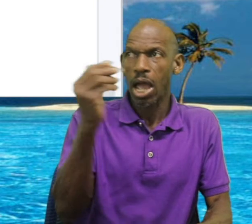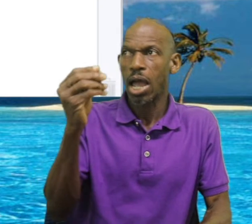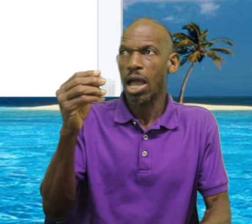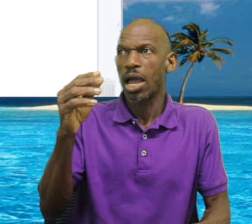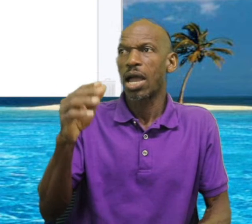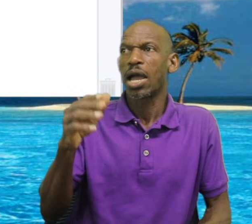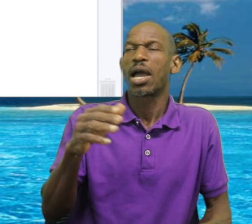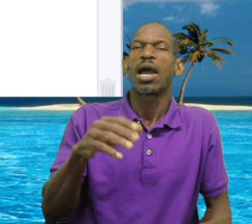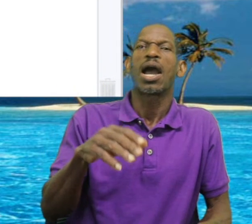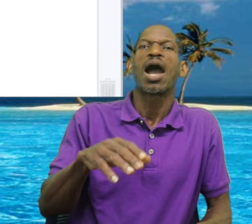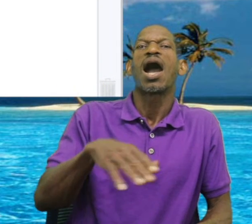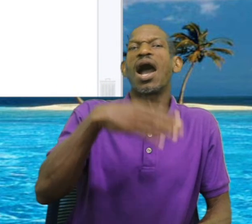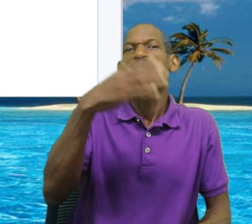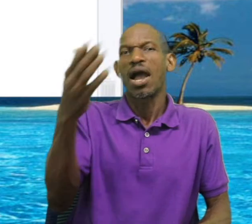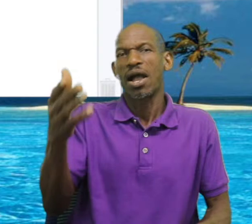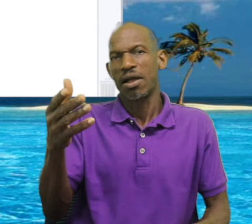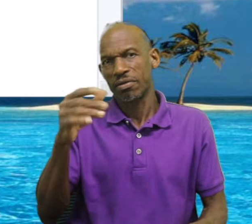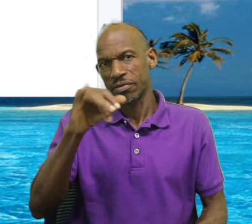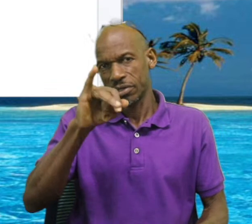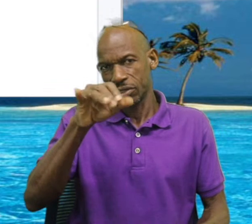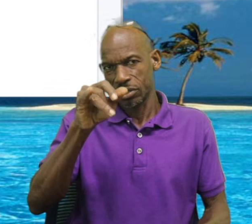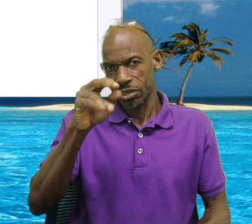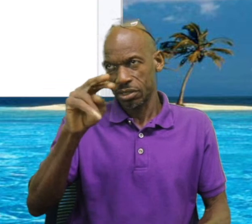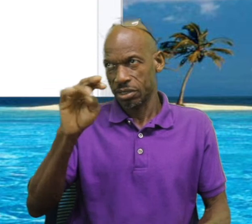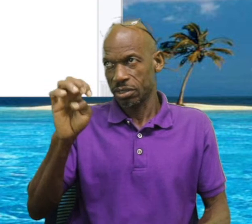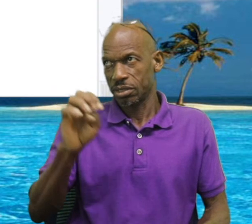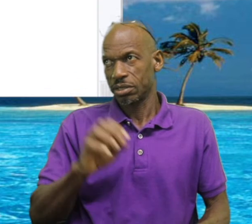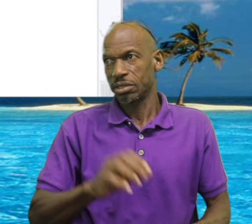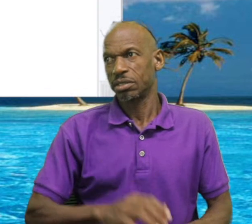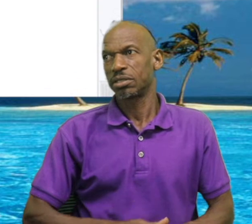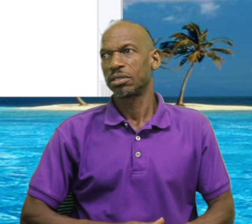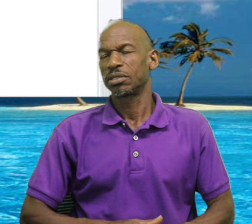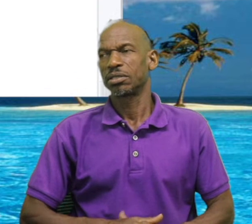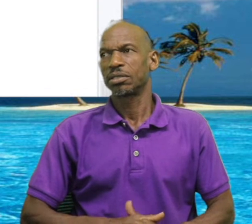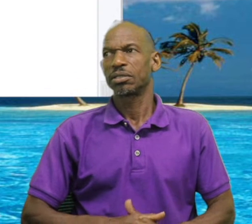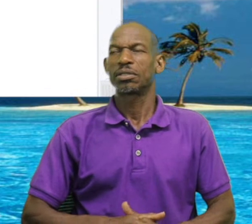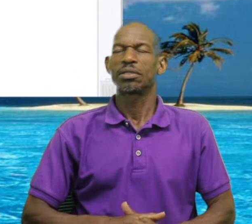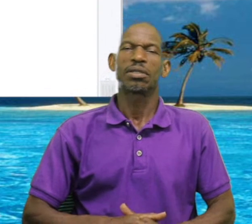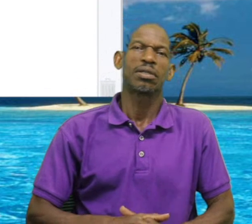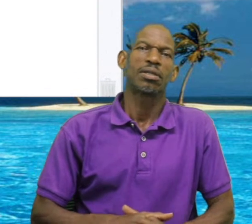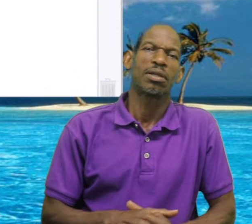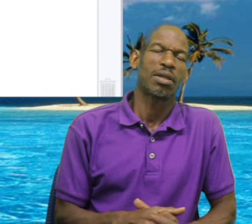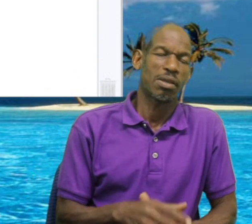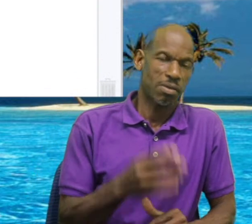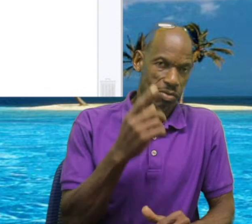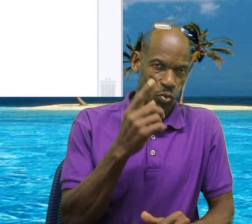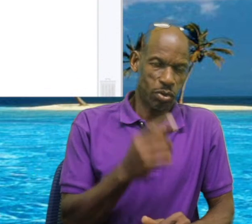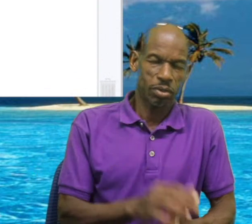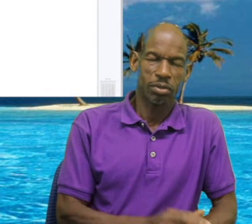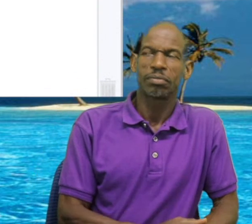this sentence correct, I have to write Jane